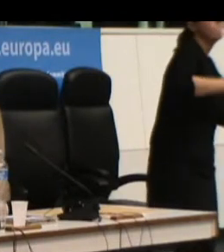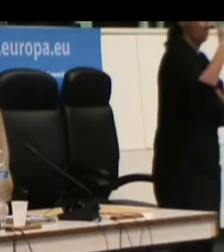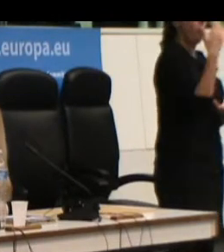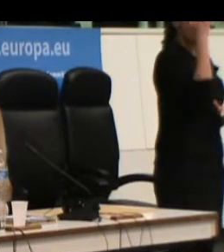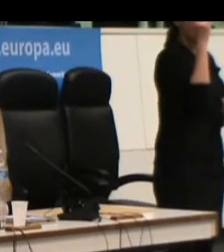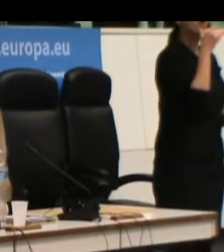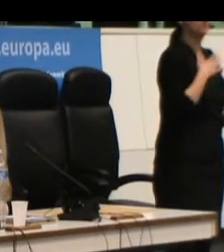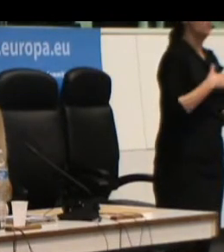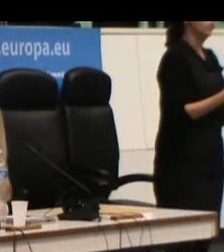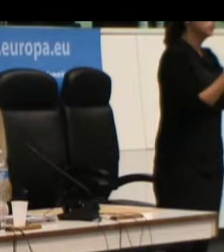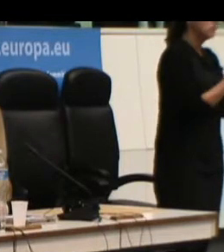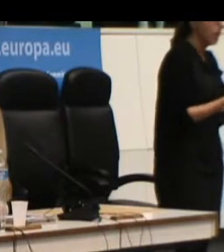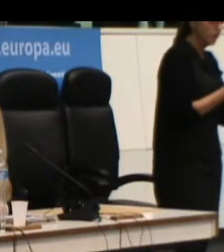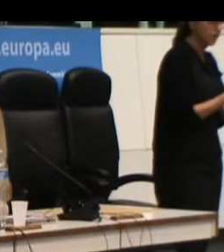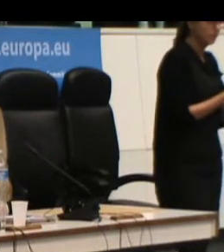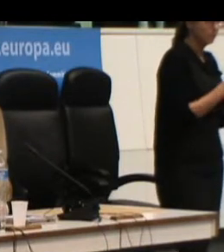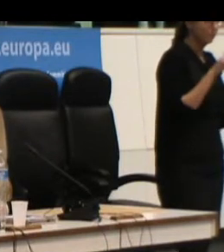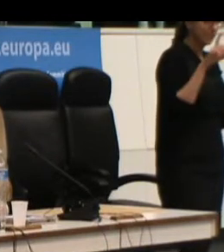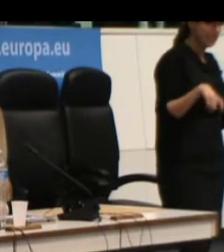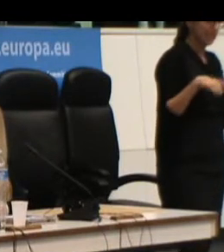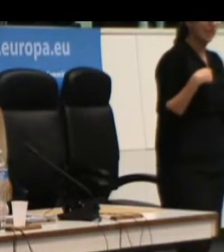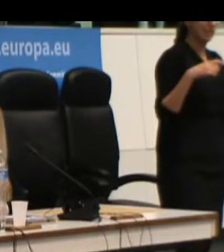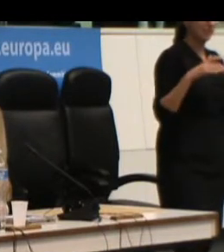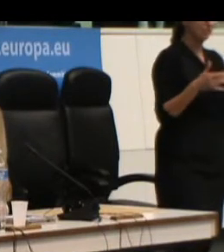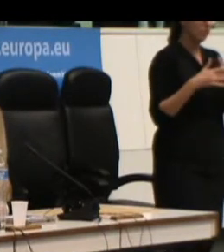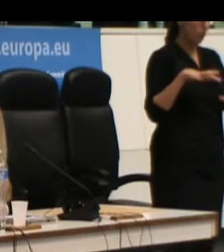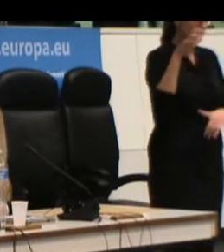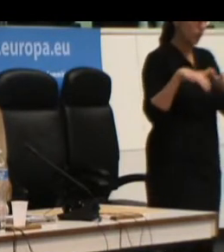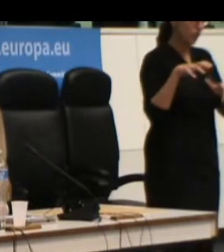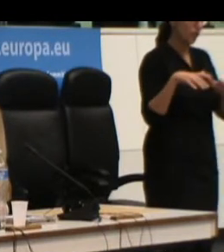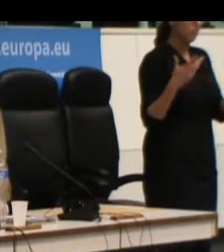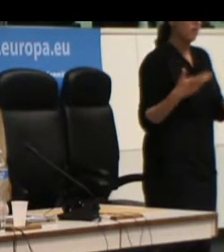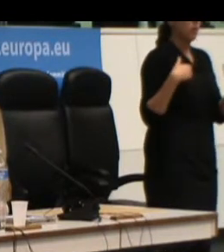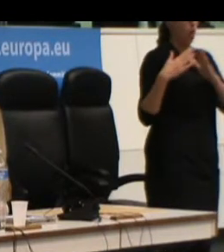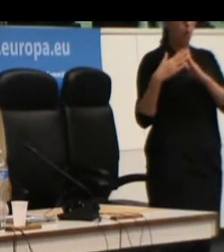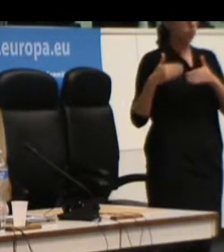to study and they need IT to study and they may not have that facility.